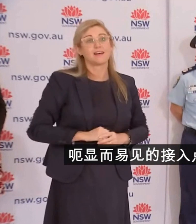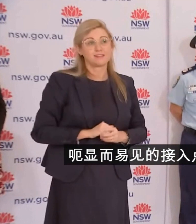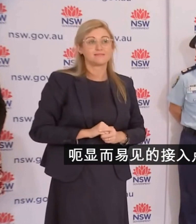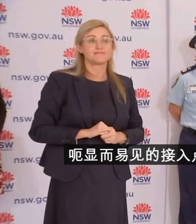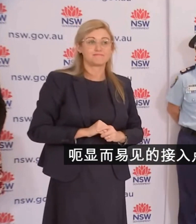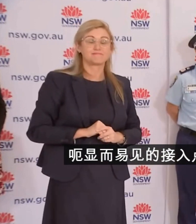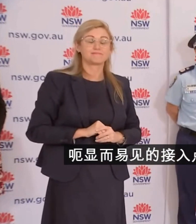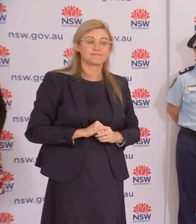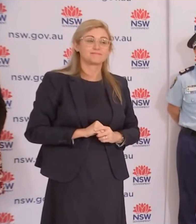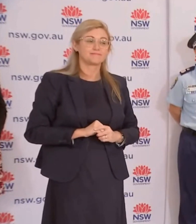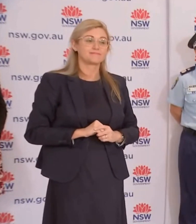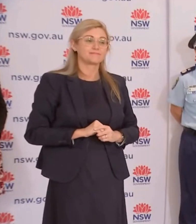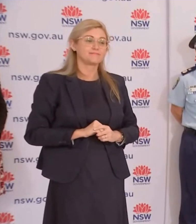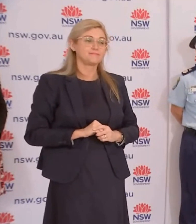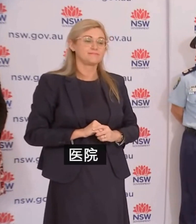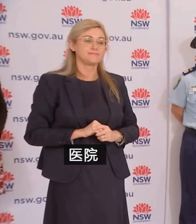obvious is